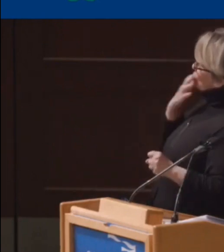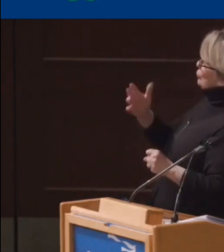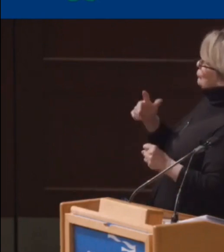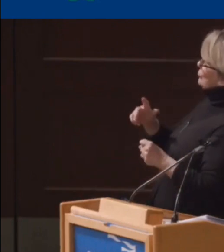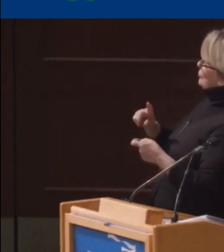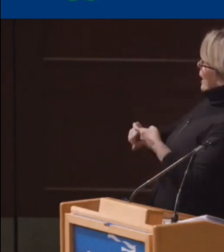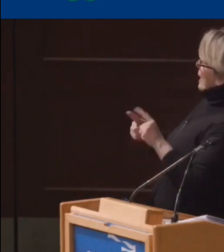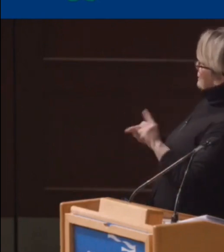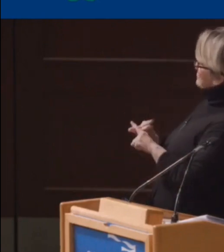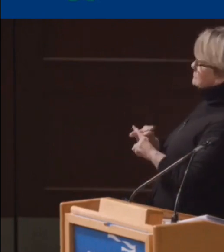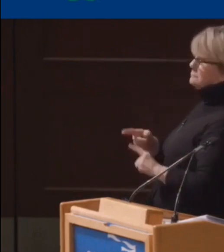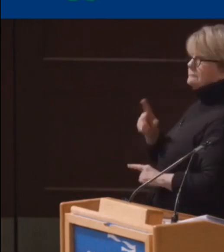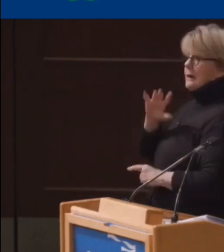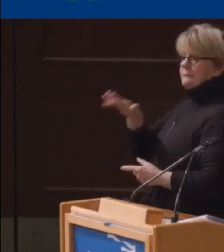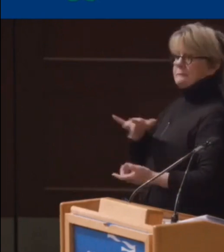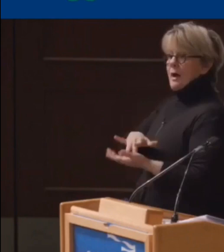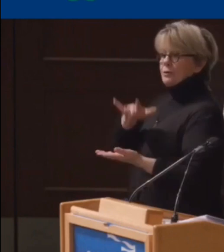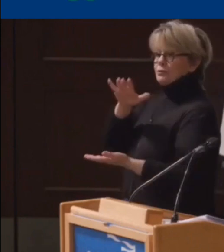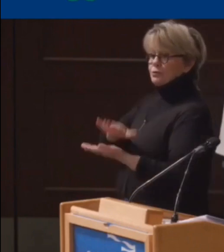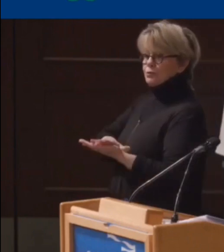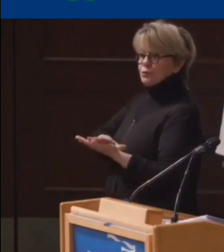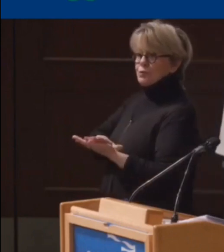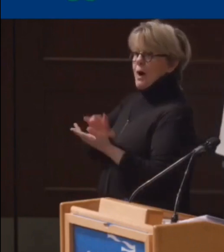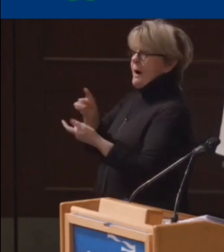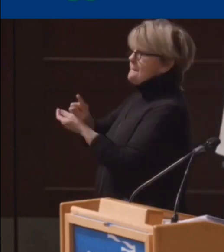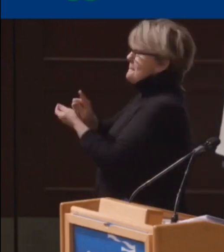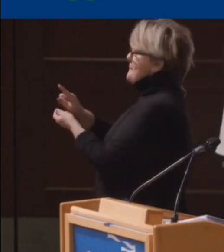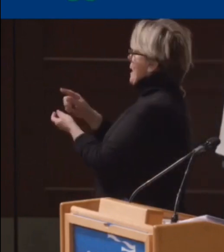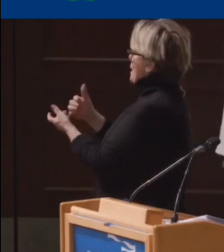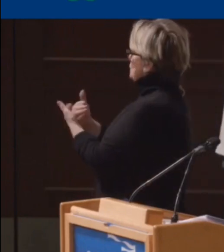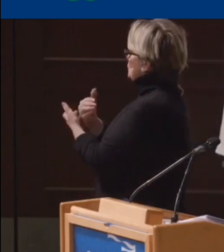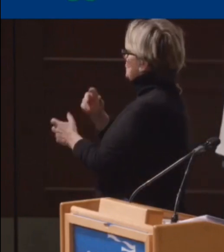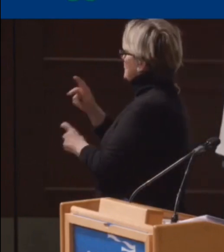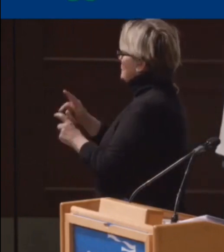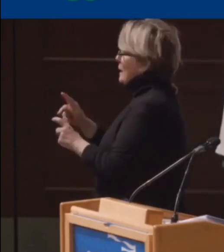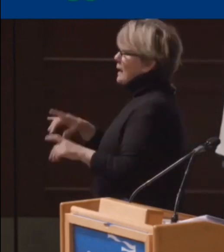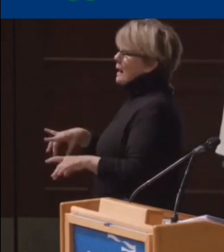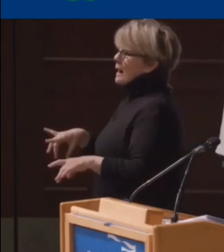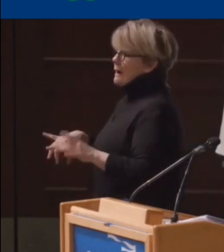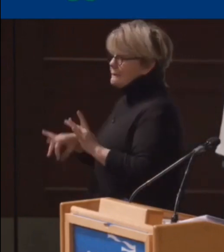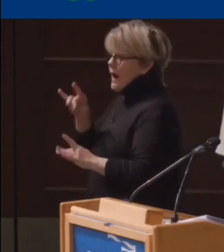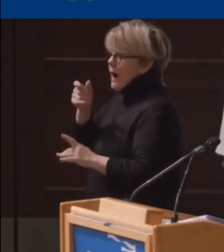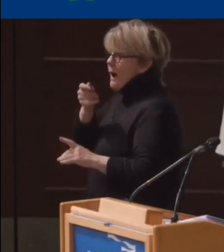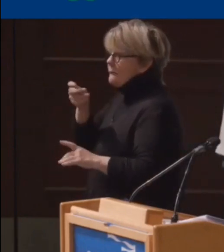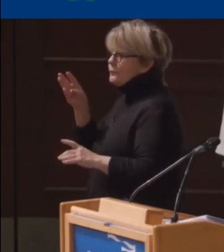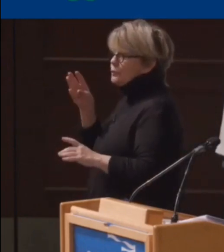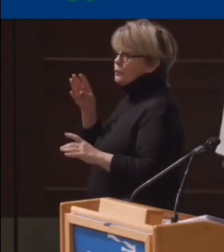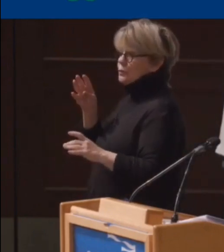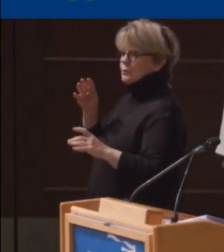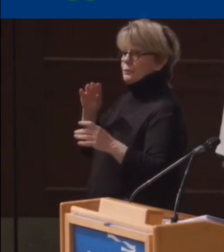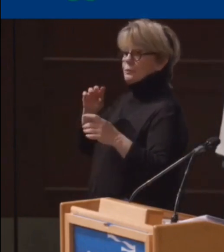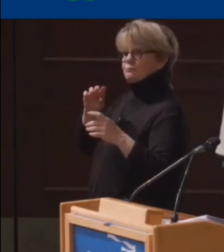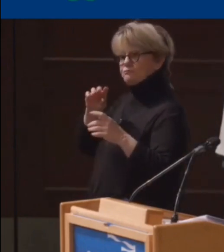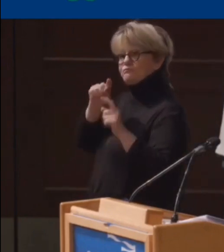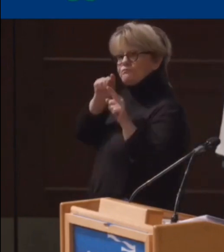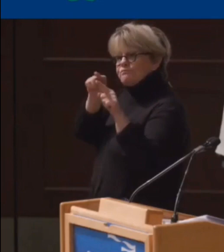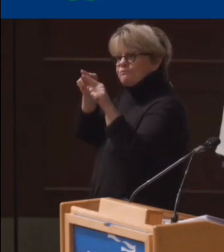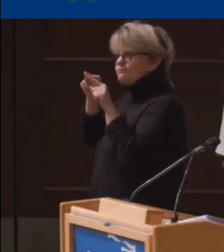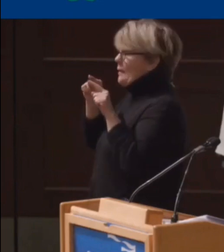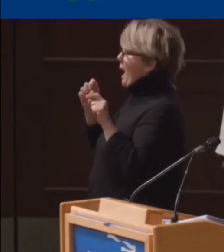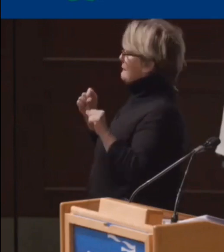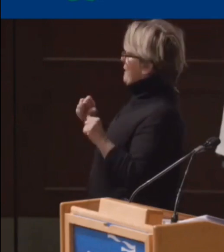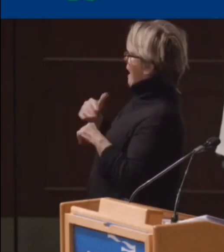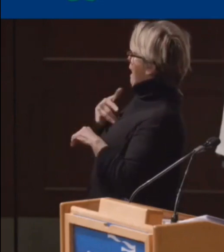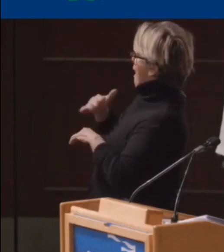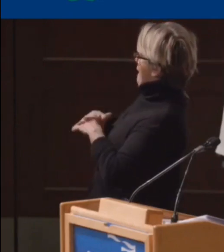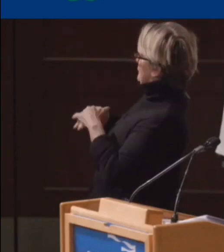school, I met a lot of new people, and I found a few peers who I gradually became comfortable talking to. My